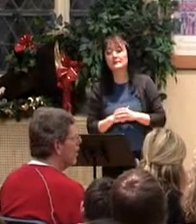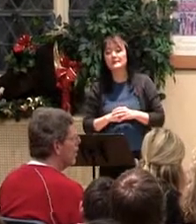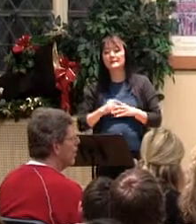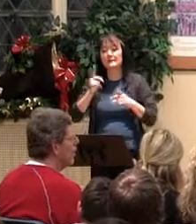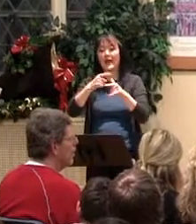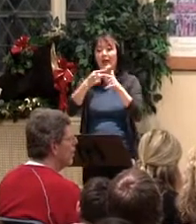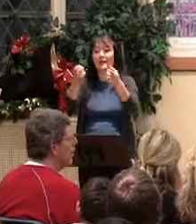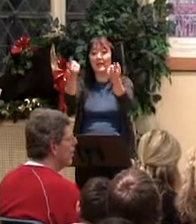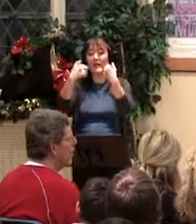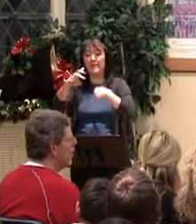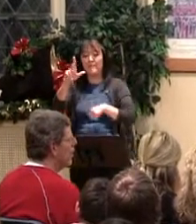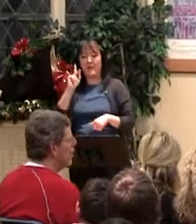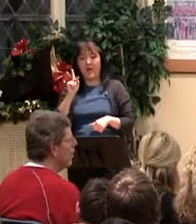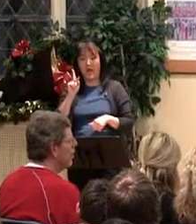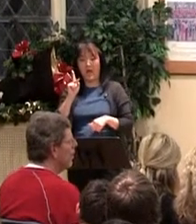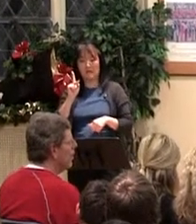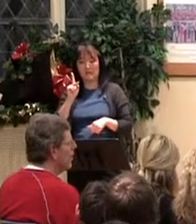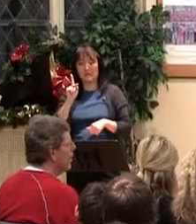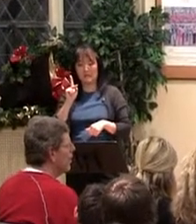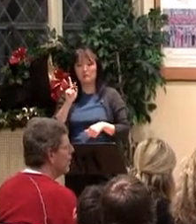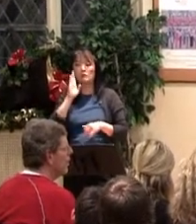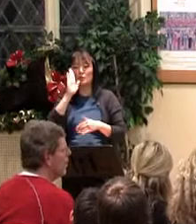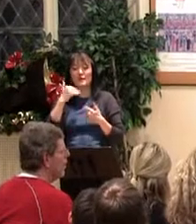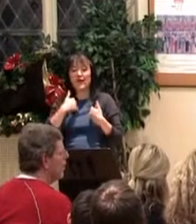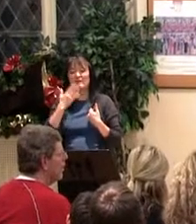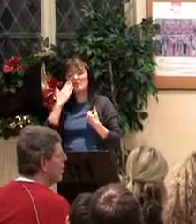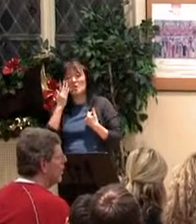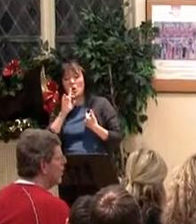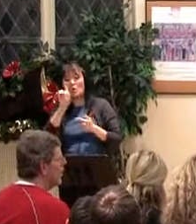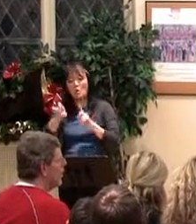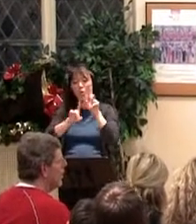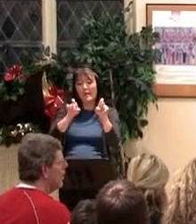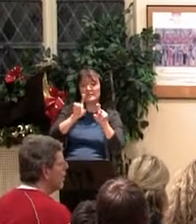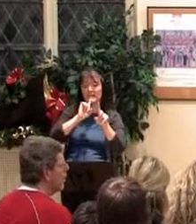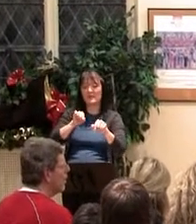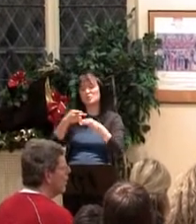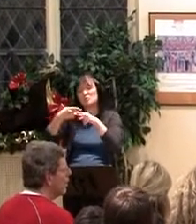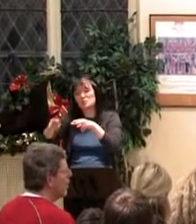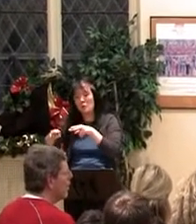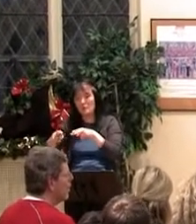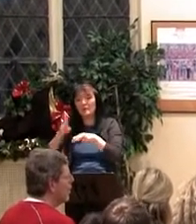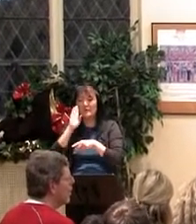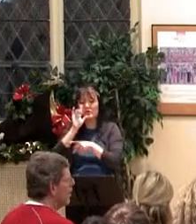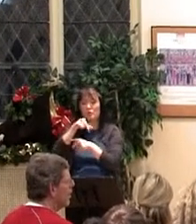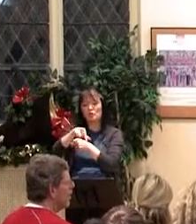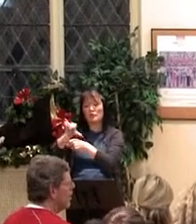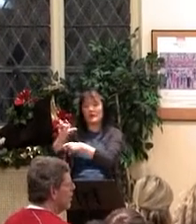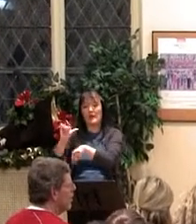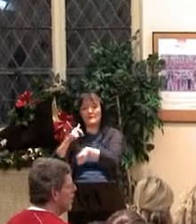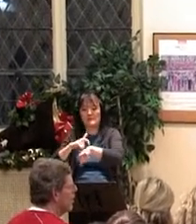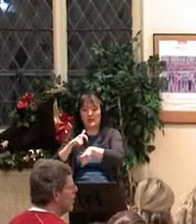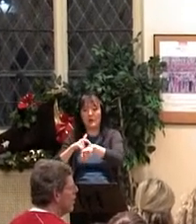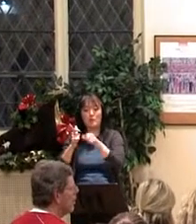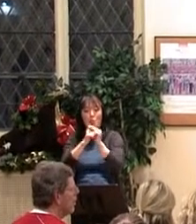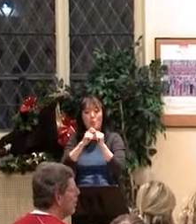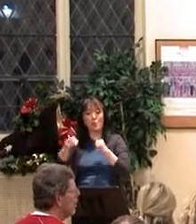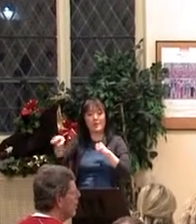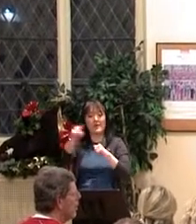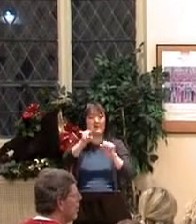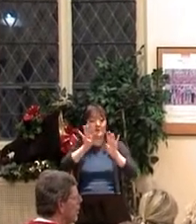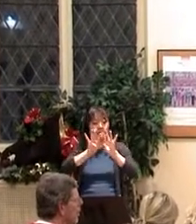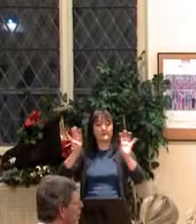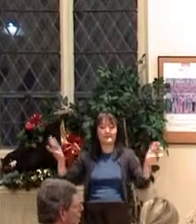and then come back, and we will do a question and answer. Short question and answer session with our poets.